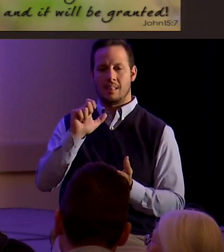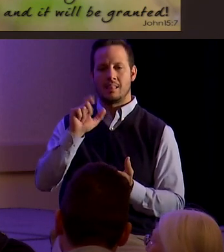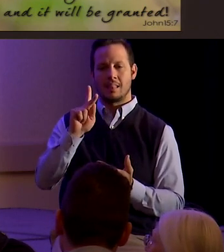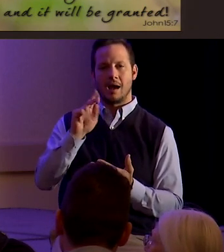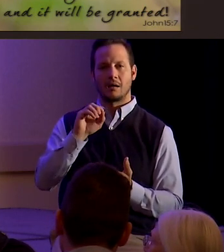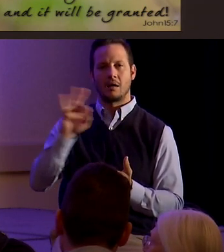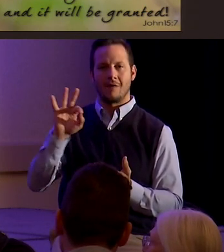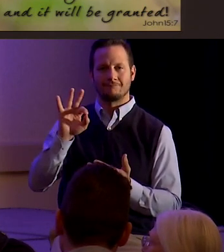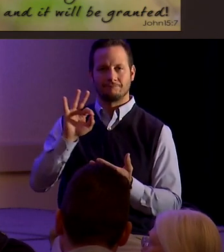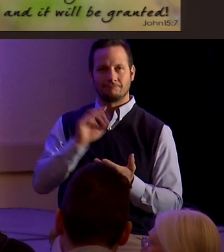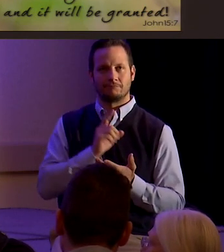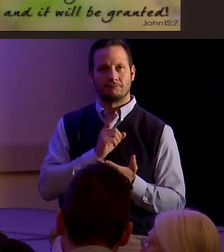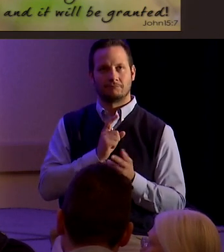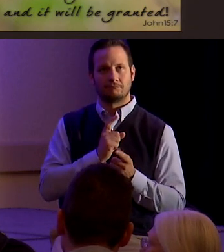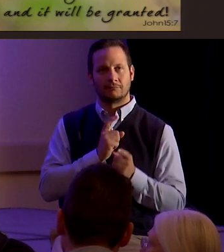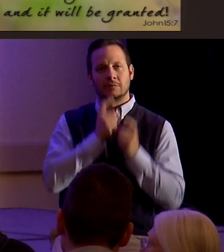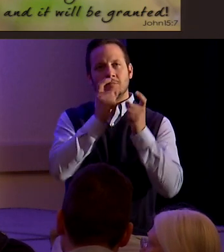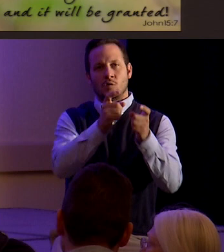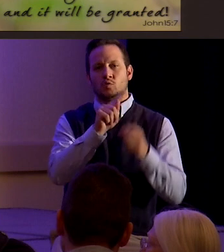I wish I was joking.